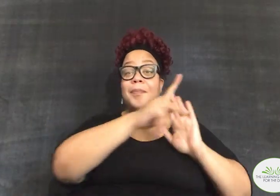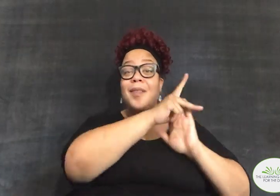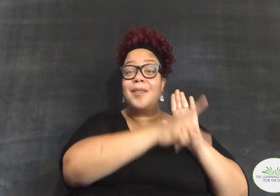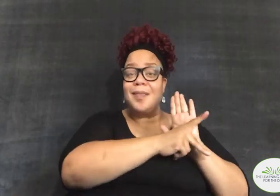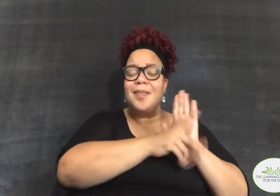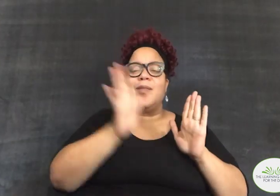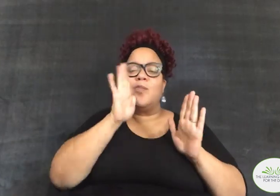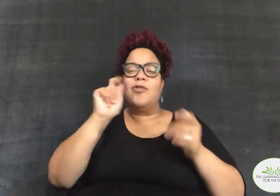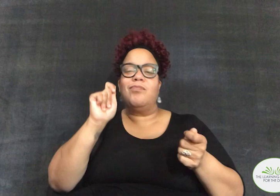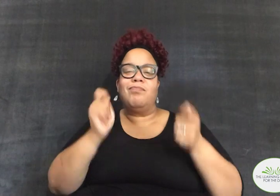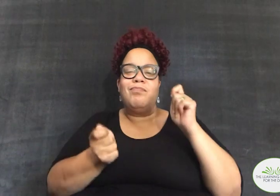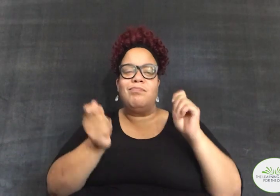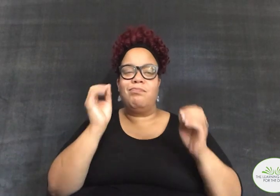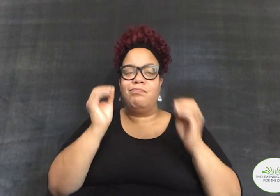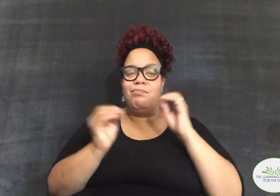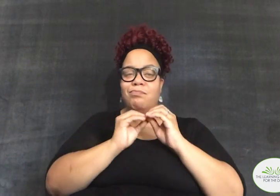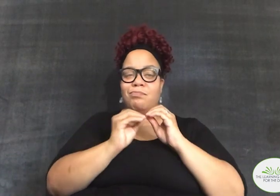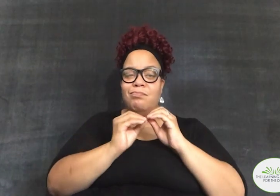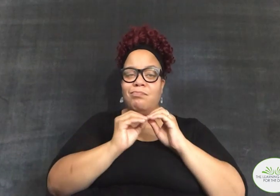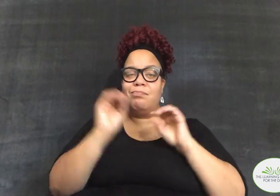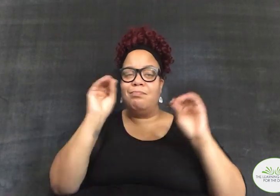justice practices.